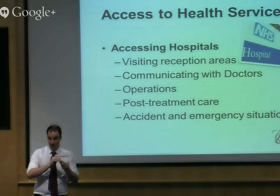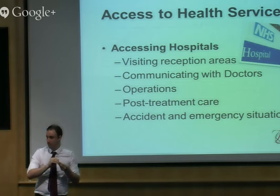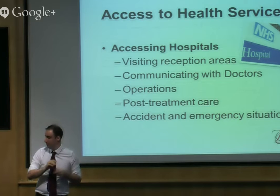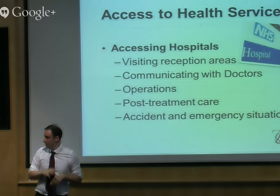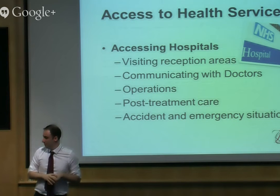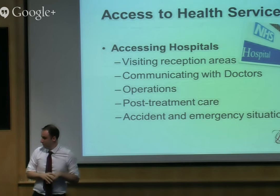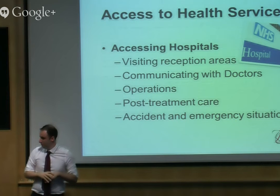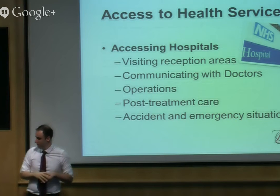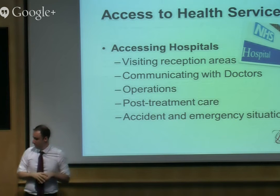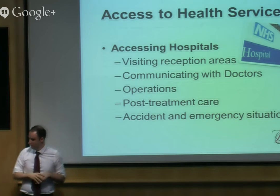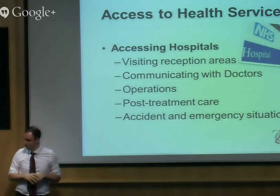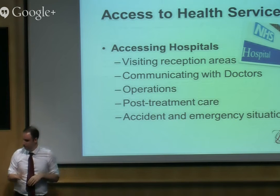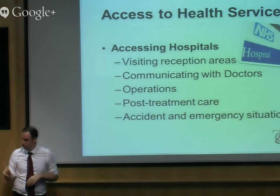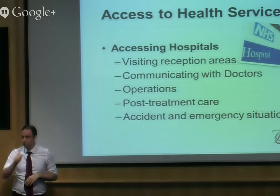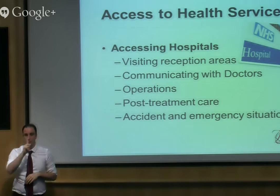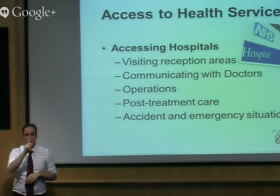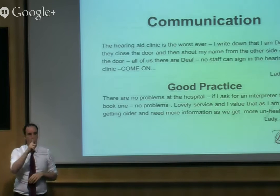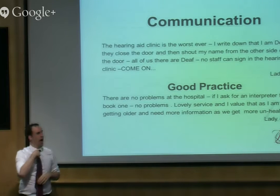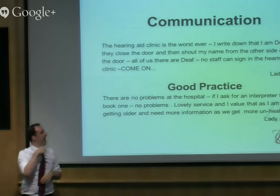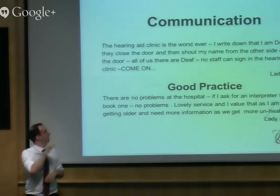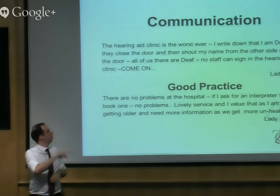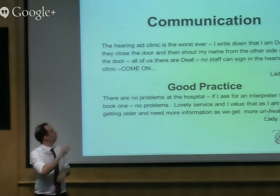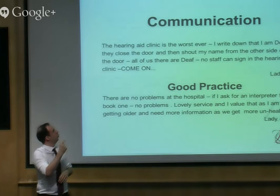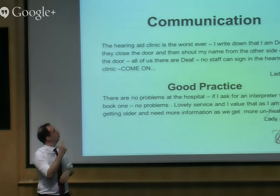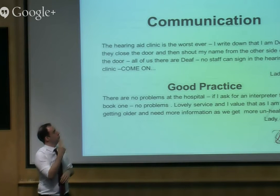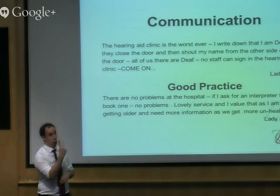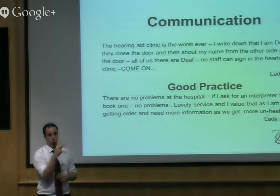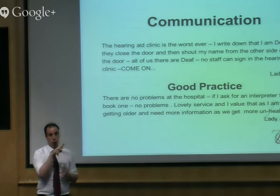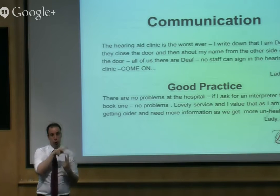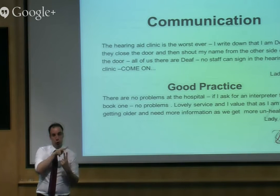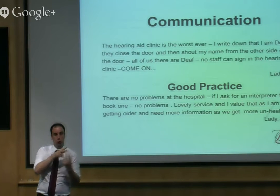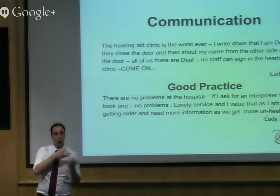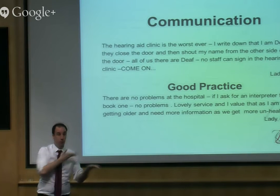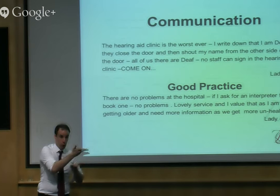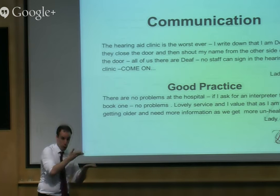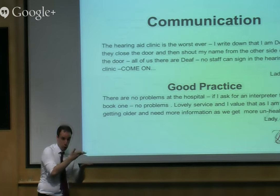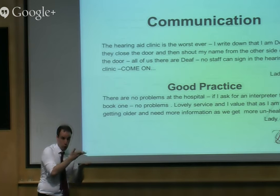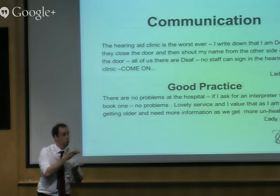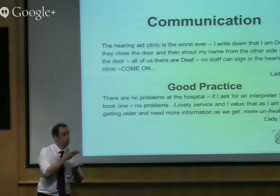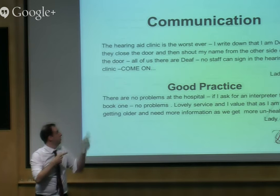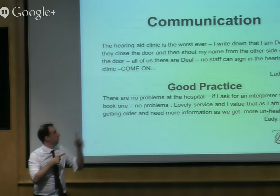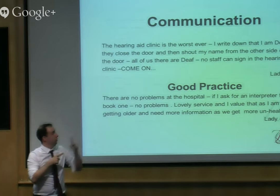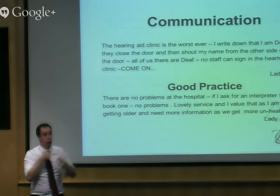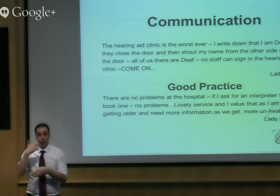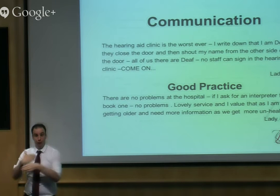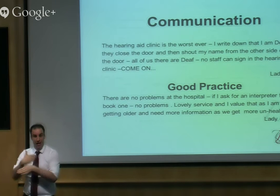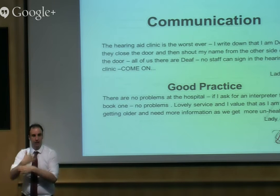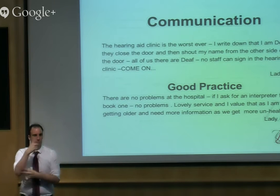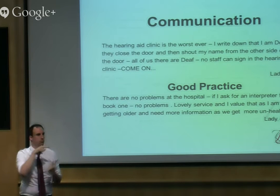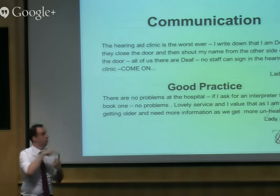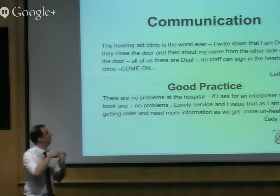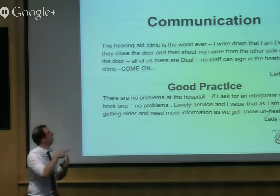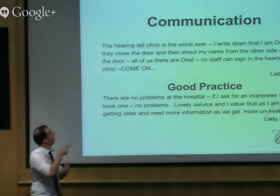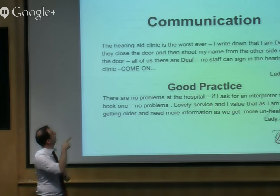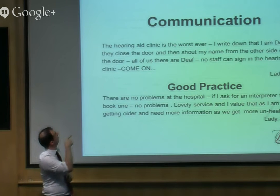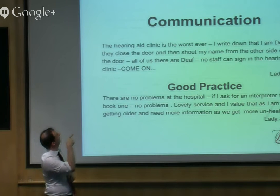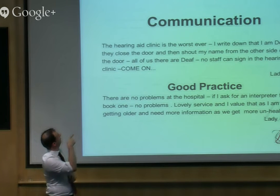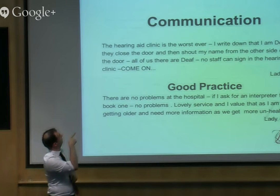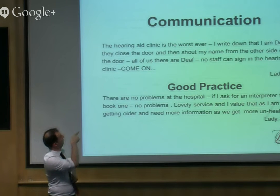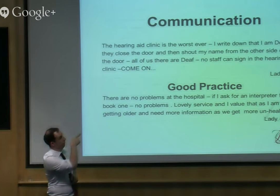areas again, communicating with doctors, operations, post-treatment, and so on. Now, we spoke about communication and areas of